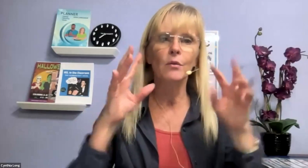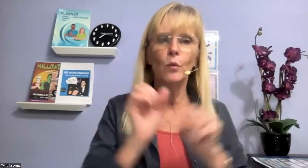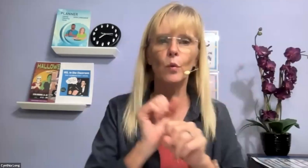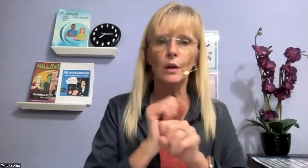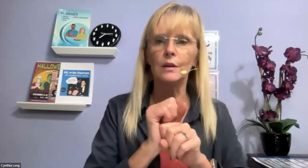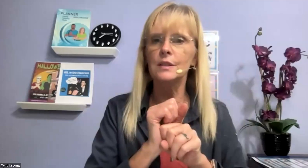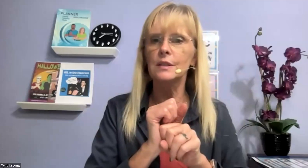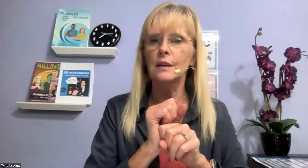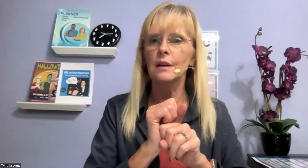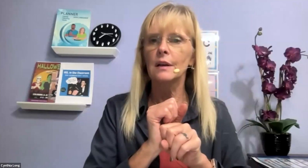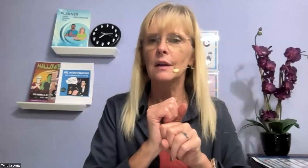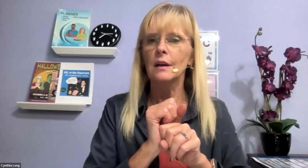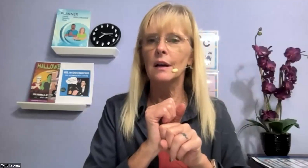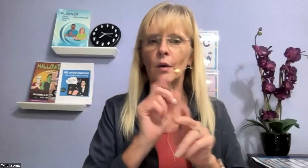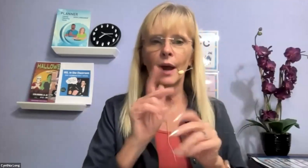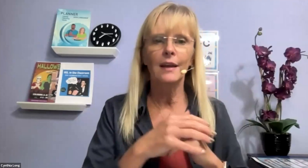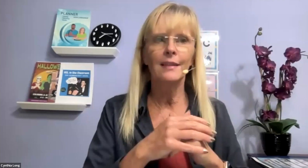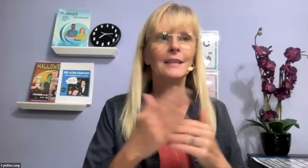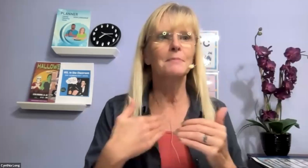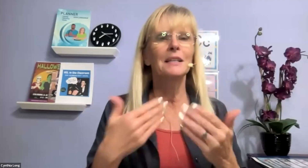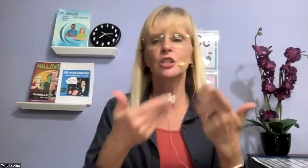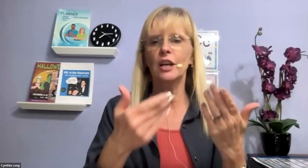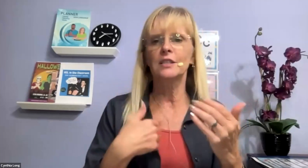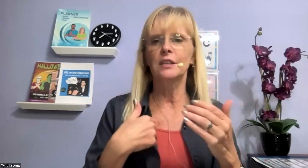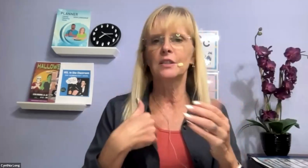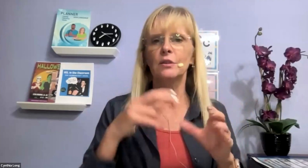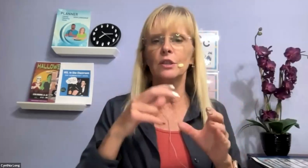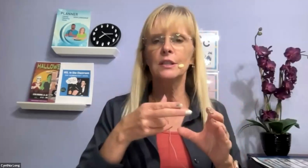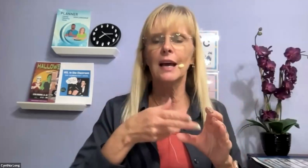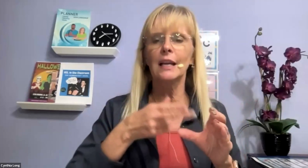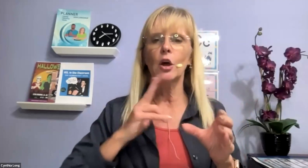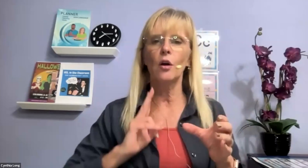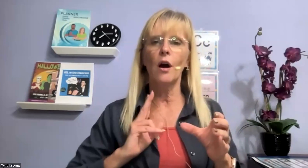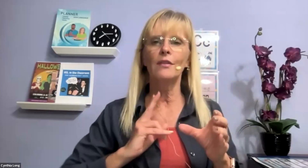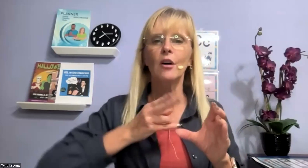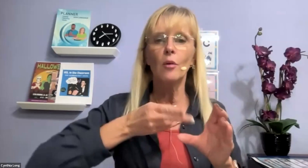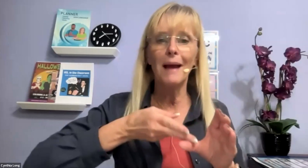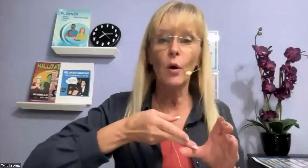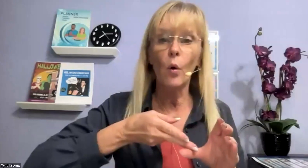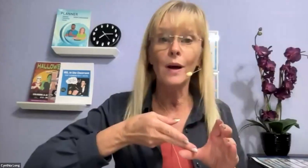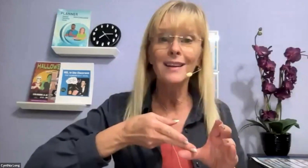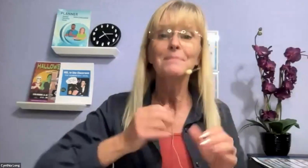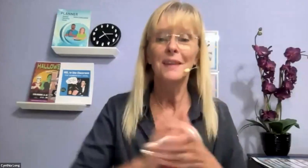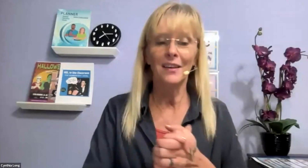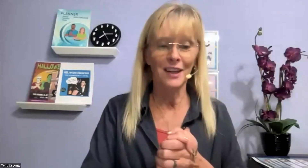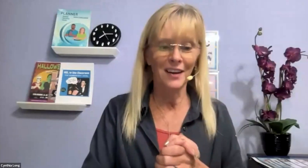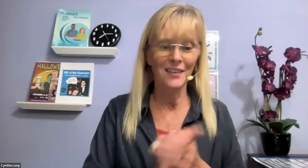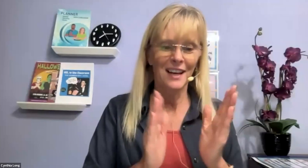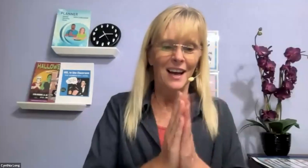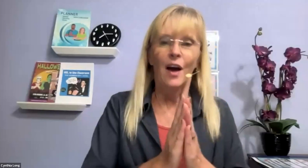sound works. Okay, that's my suggestion. So just kind of log off and log back on. There we go. Okay,